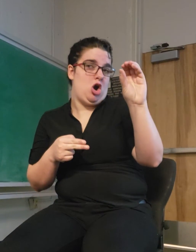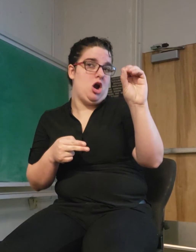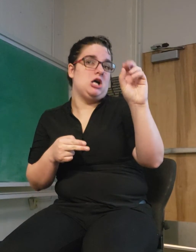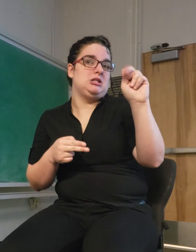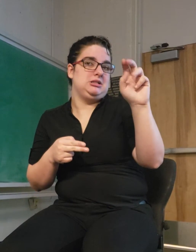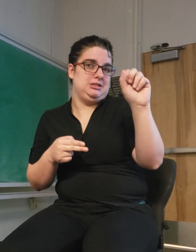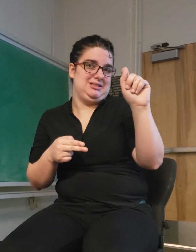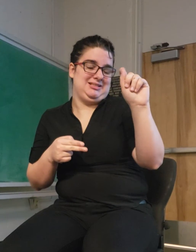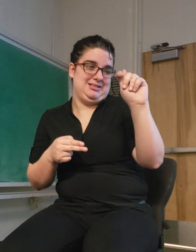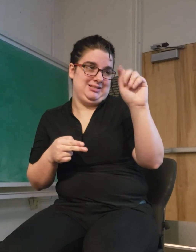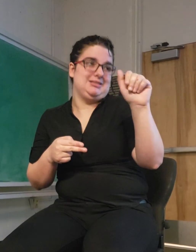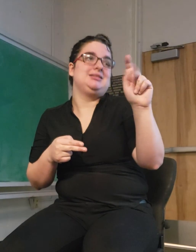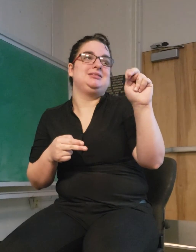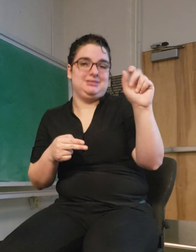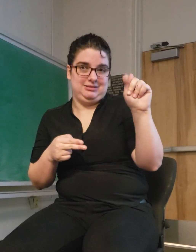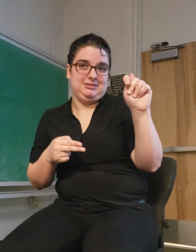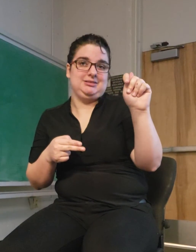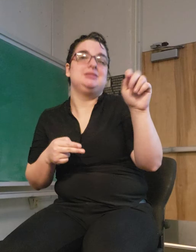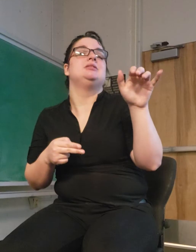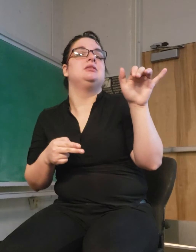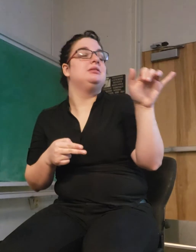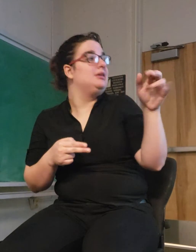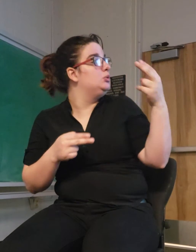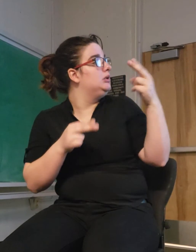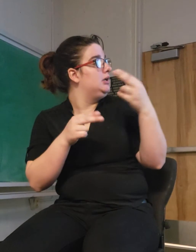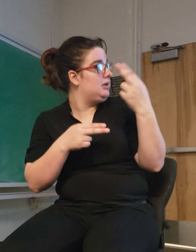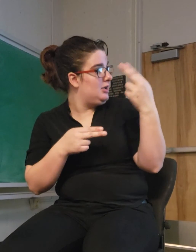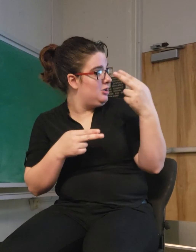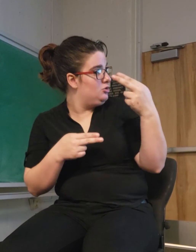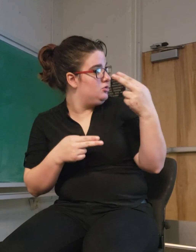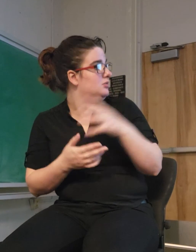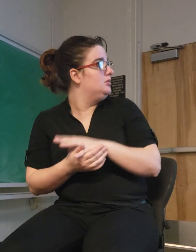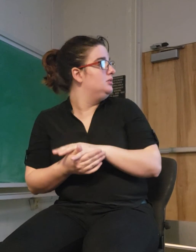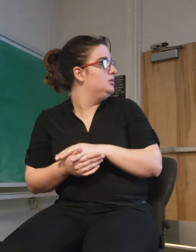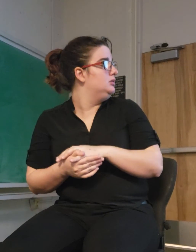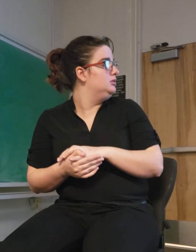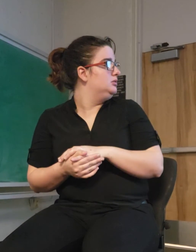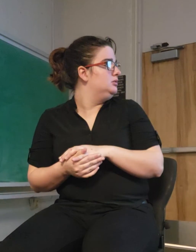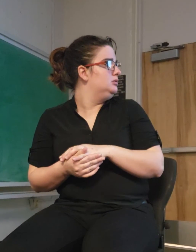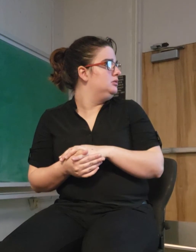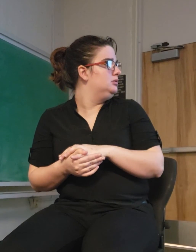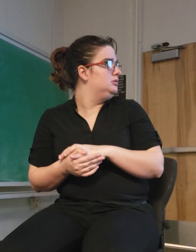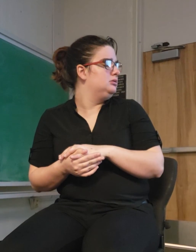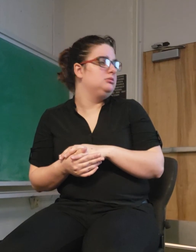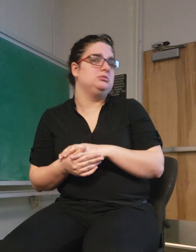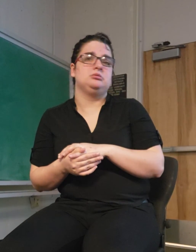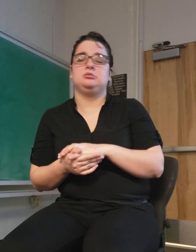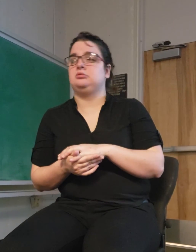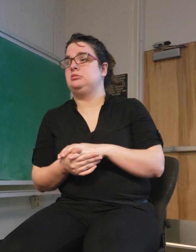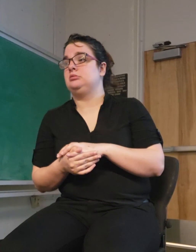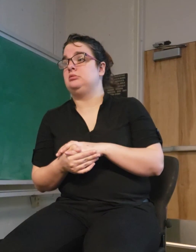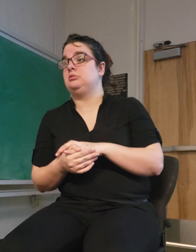another constant of nature, the speed of light, and there is it accurately quoted in SI units as well. The wavelength